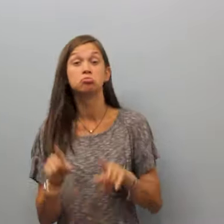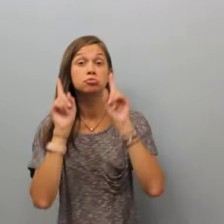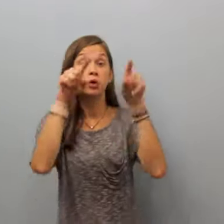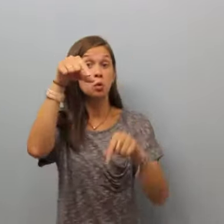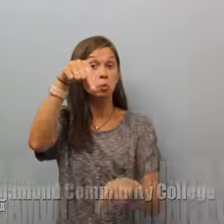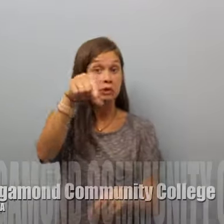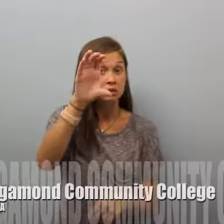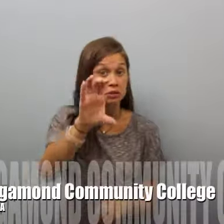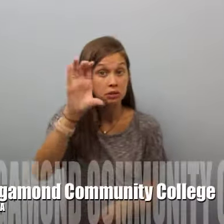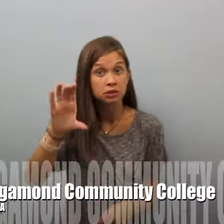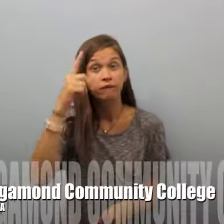2009.